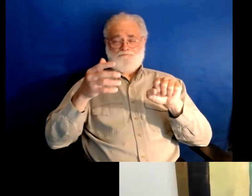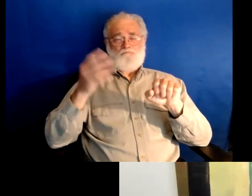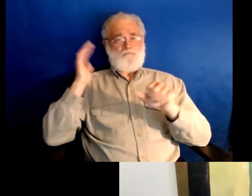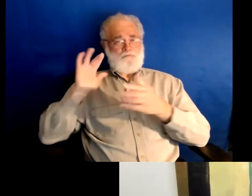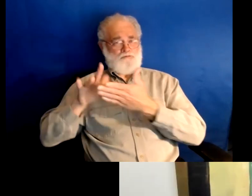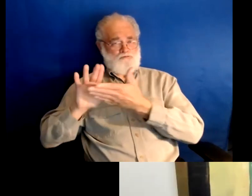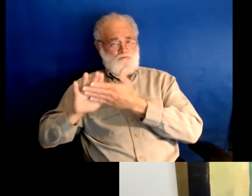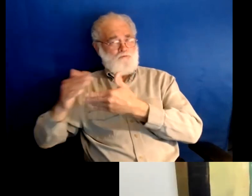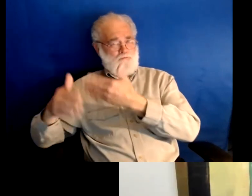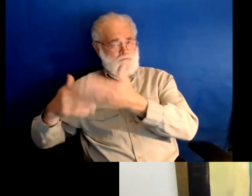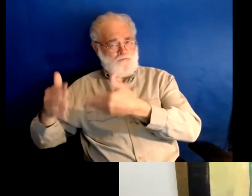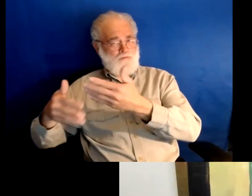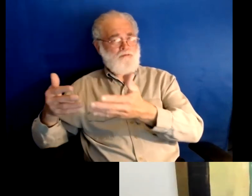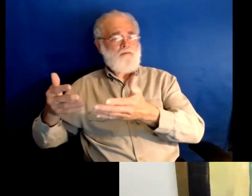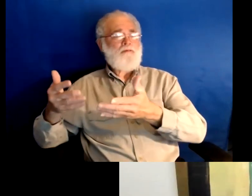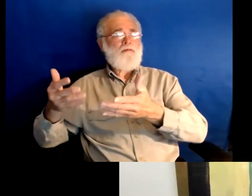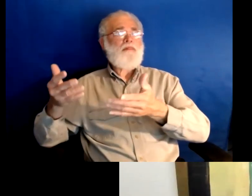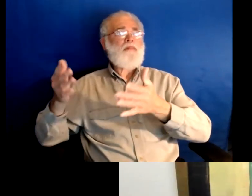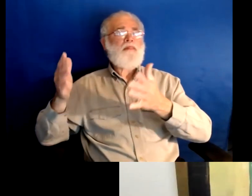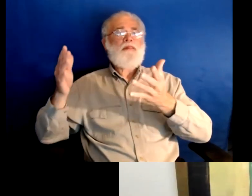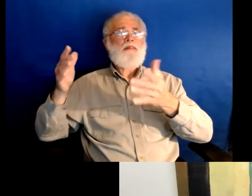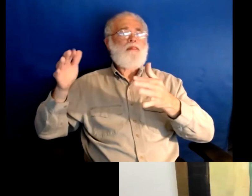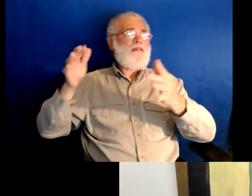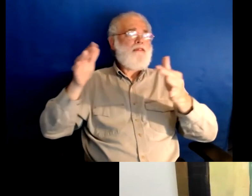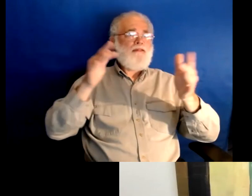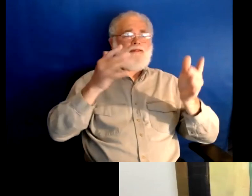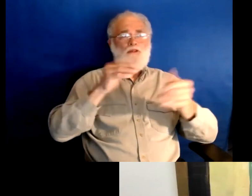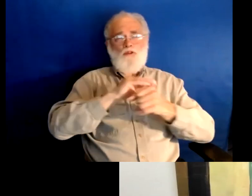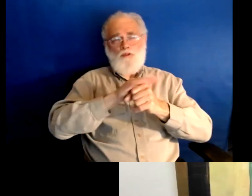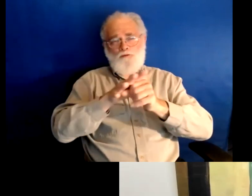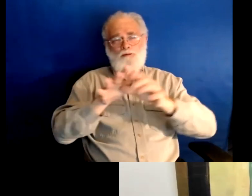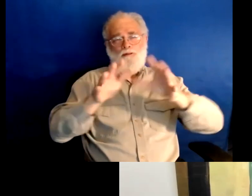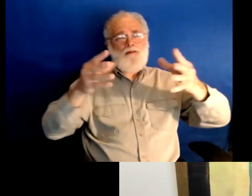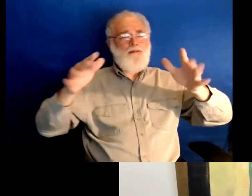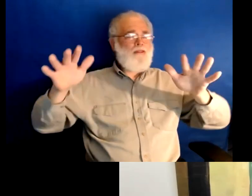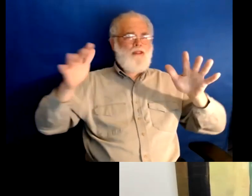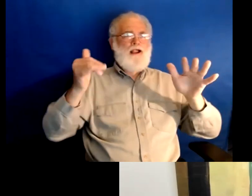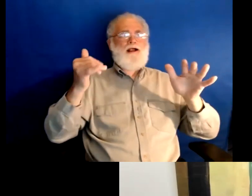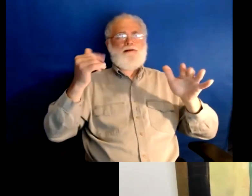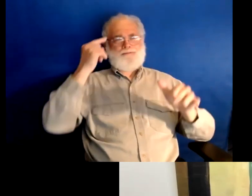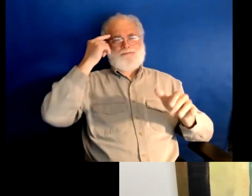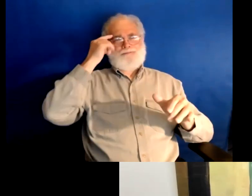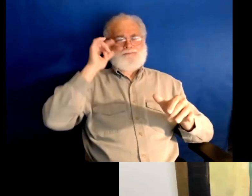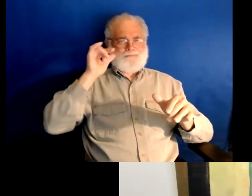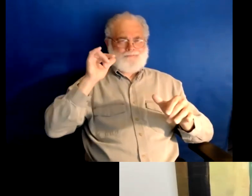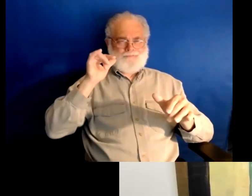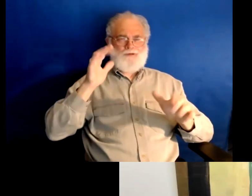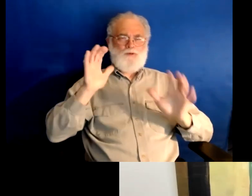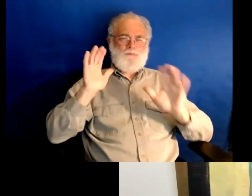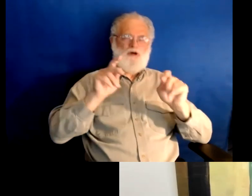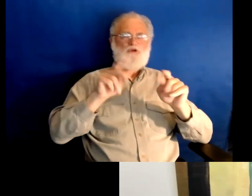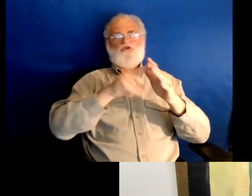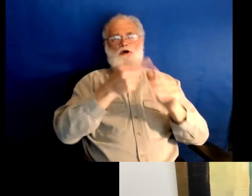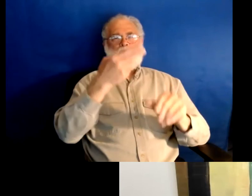Lon's saying yes. Middle school, going on with the progress, and then COVID,